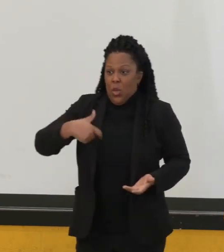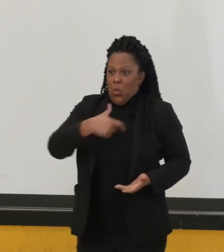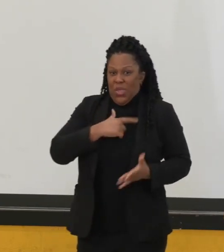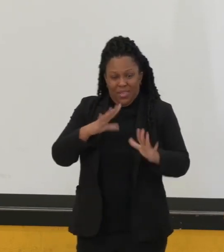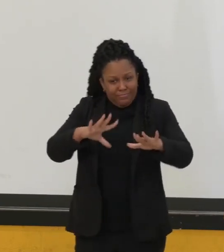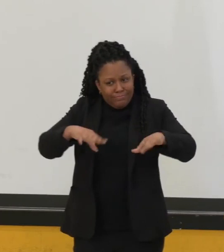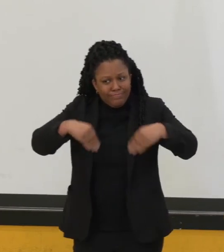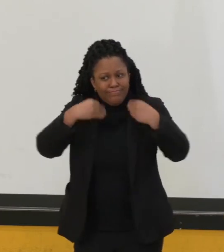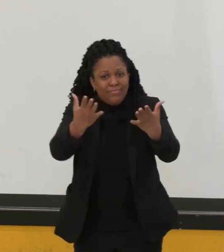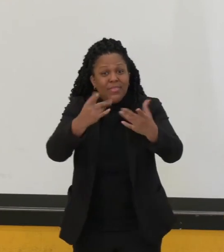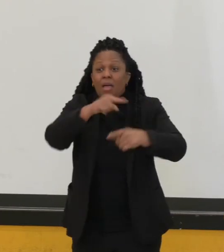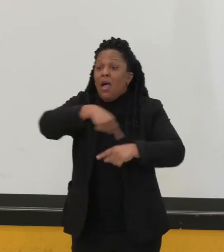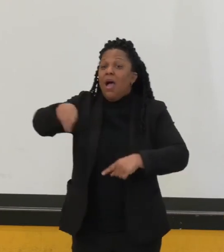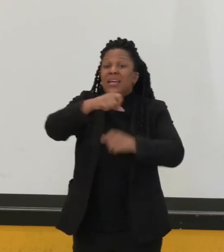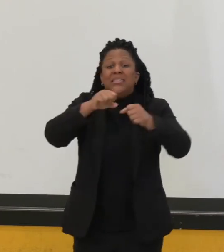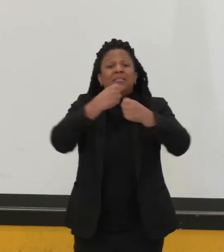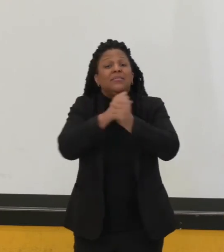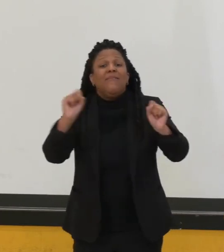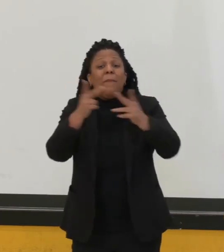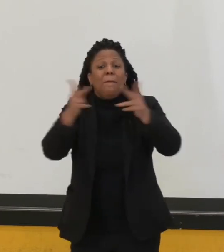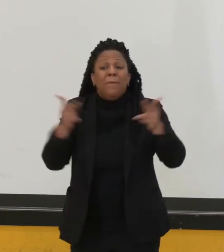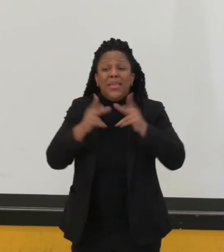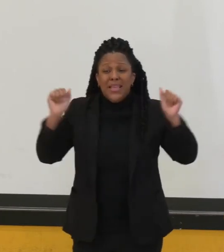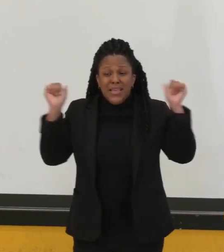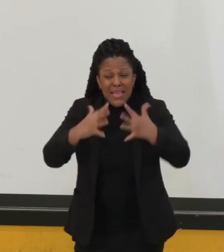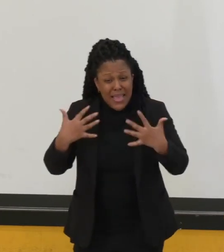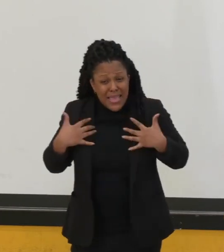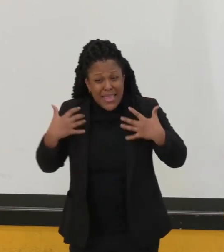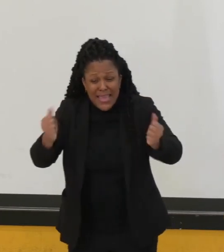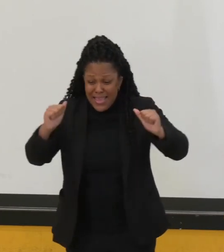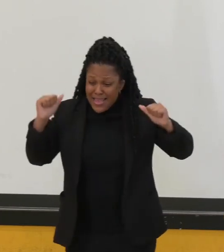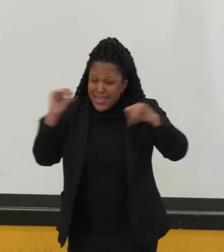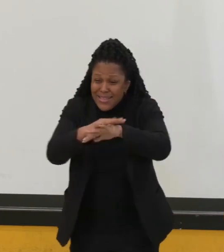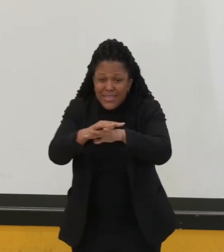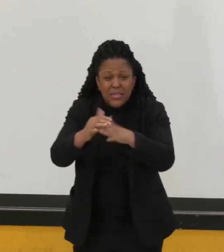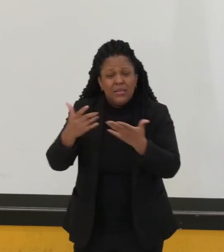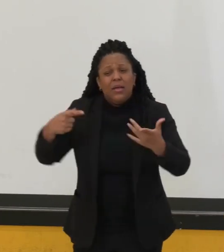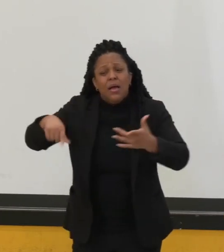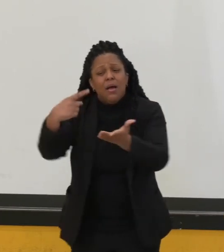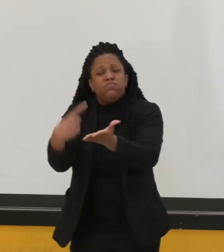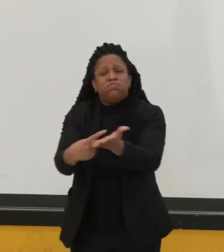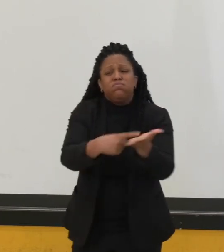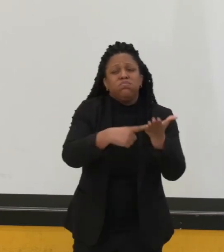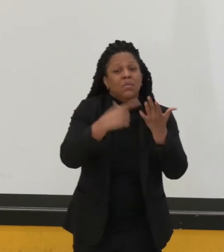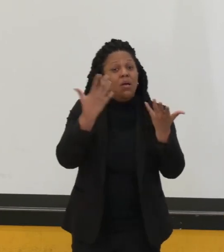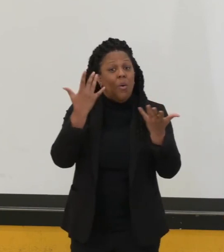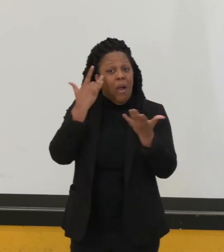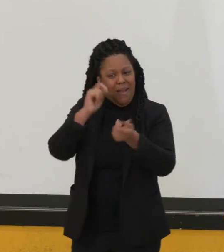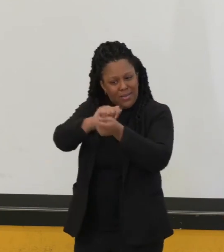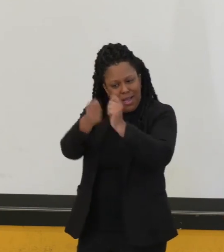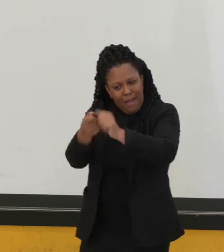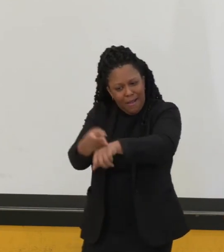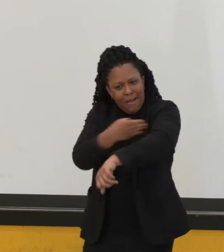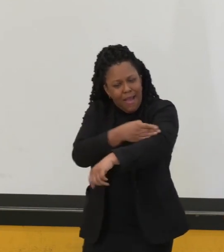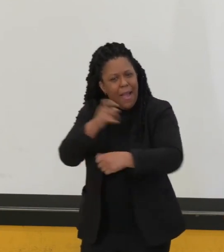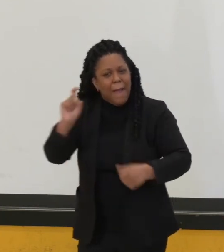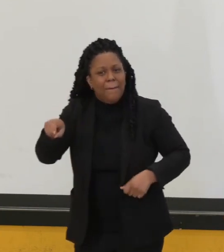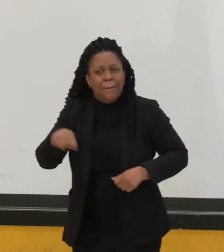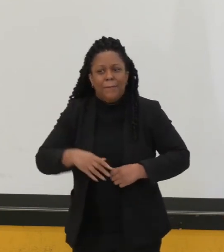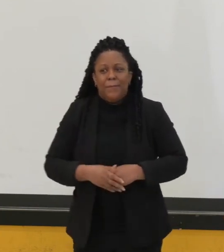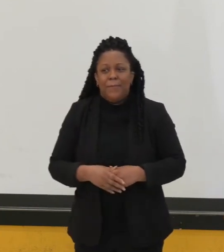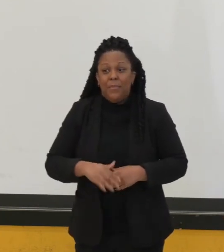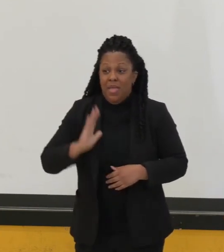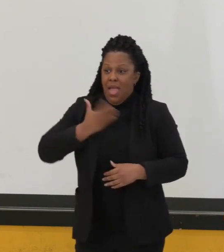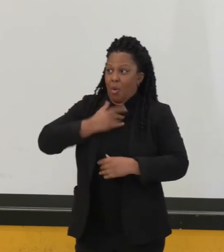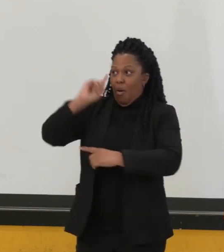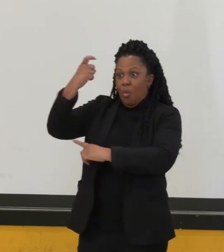want to see as changed, and then an expectation that our lawful system in our democracy will at least have the common decency